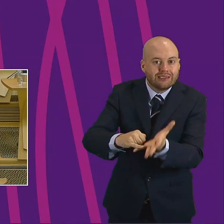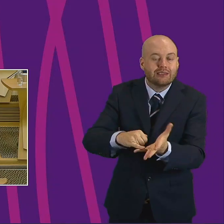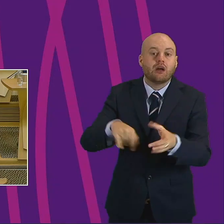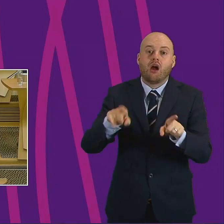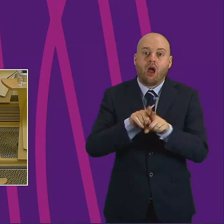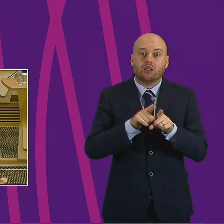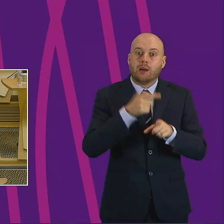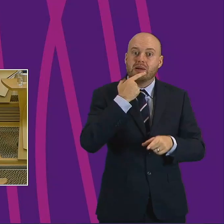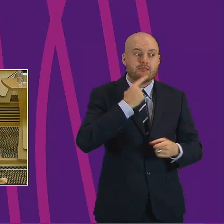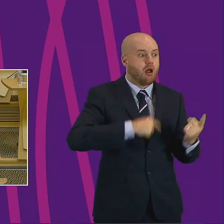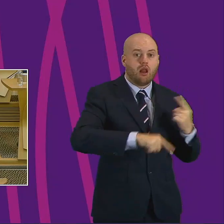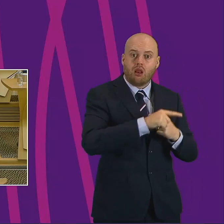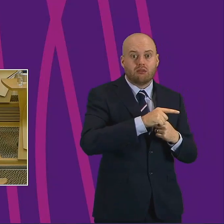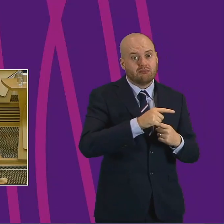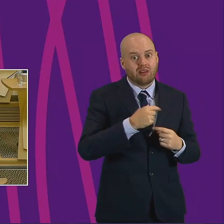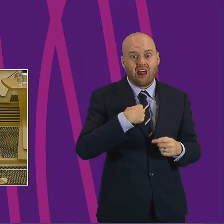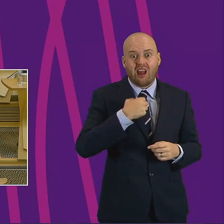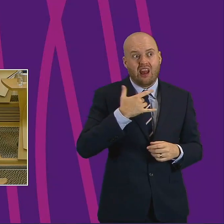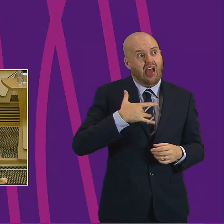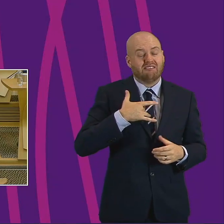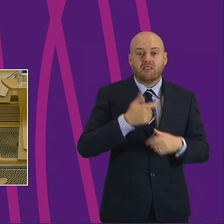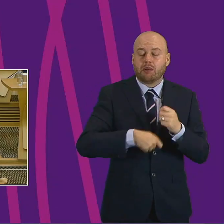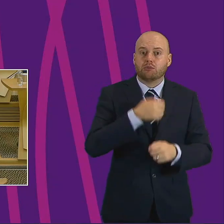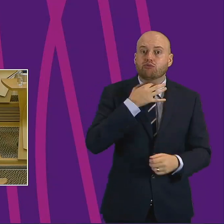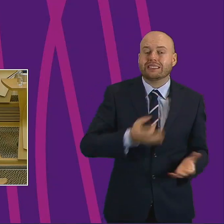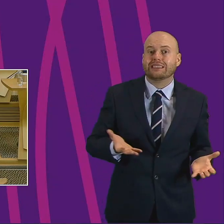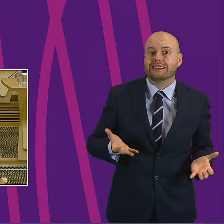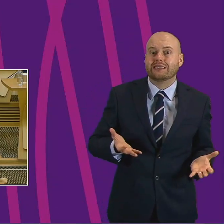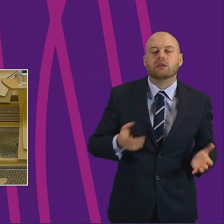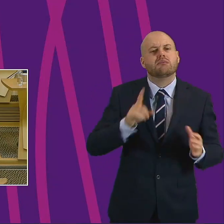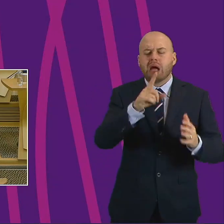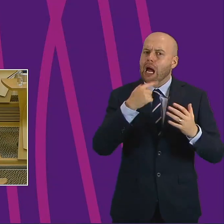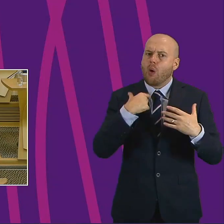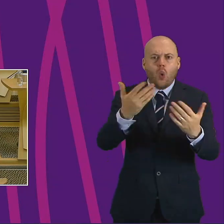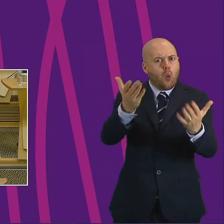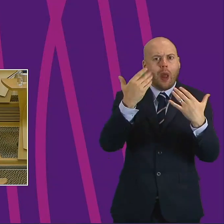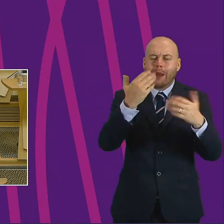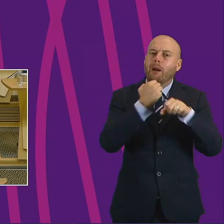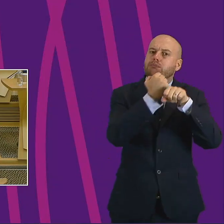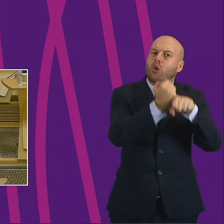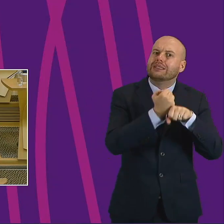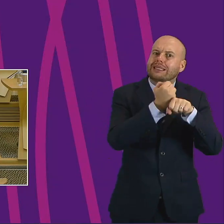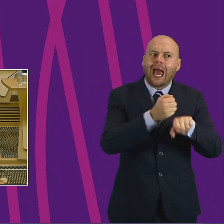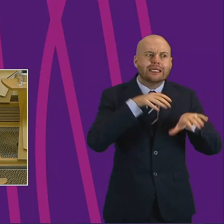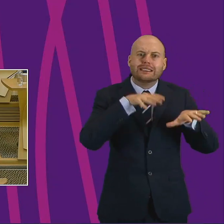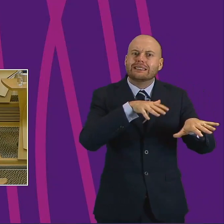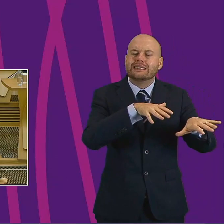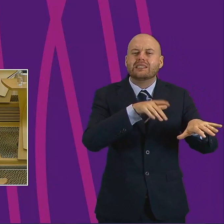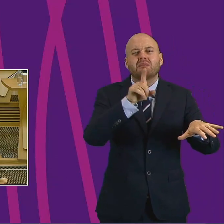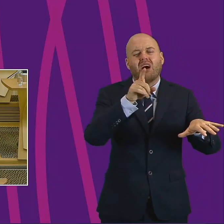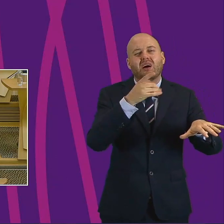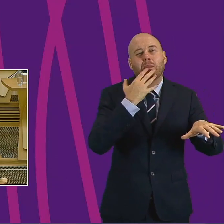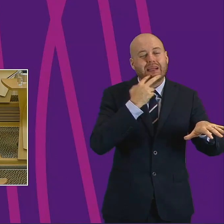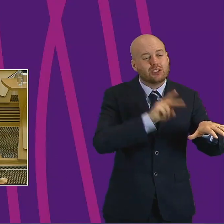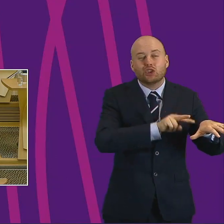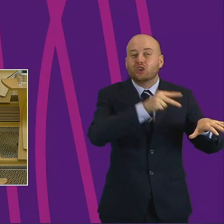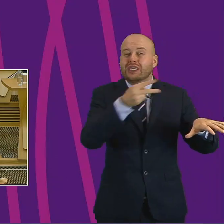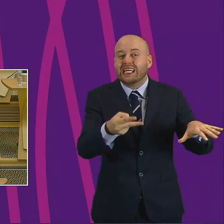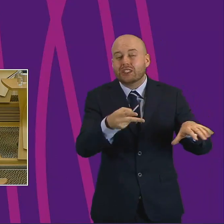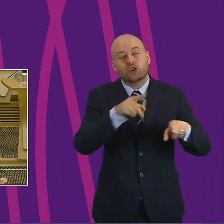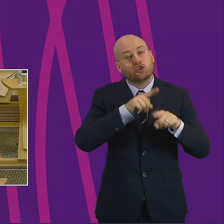but have called on those wishing to protest to consider alternative ways, such as use of social media and digital means to do